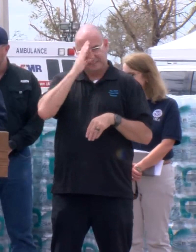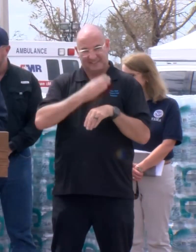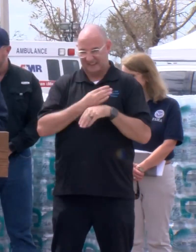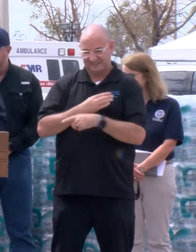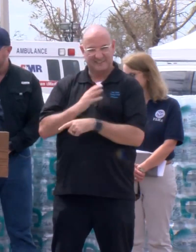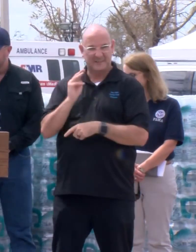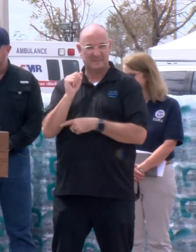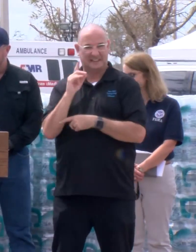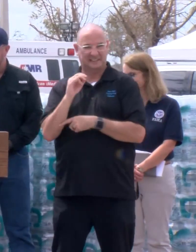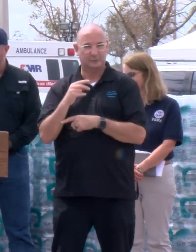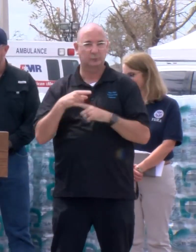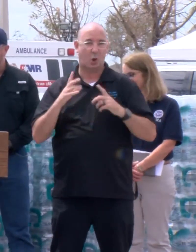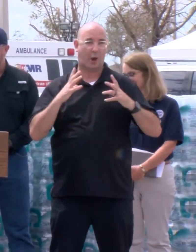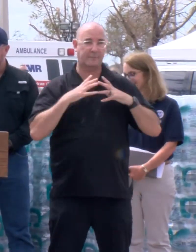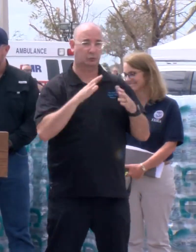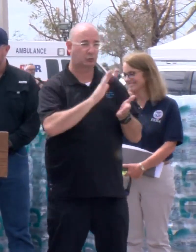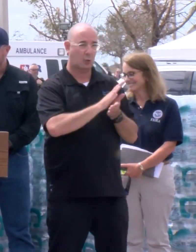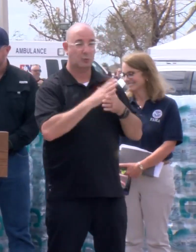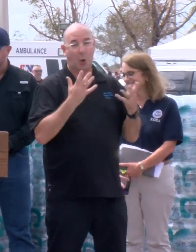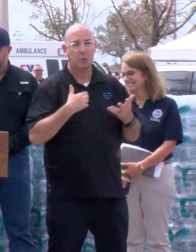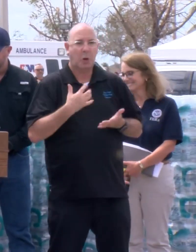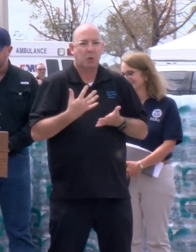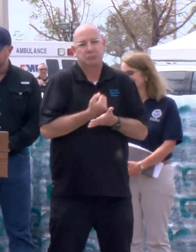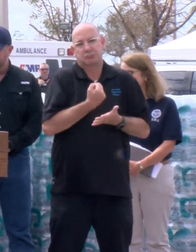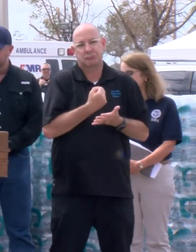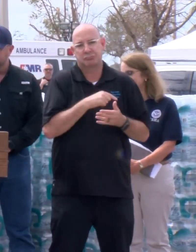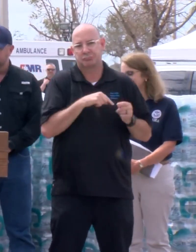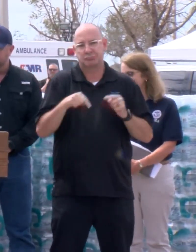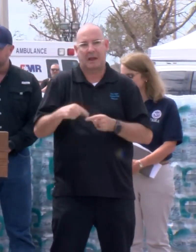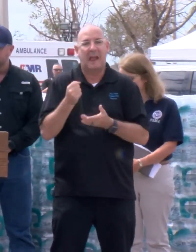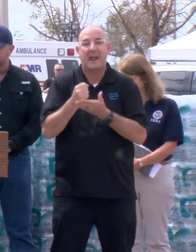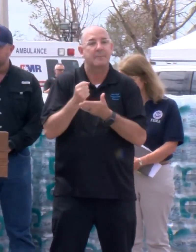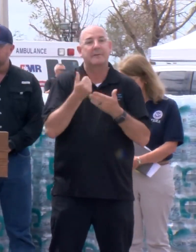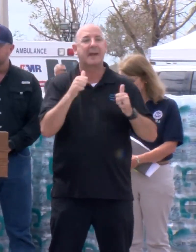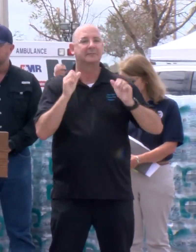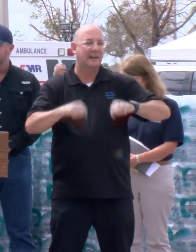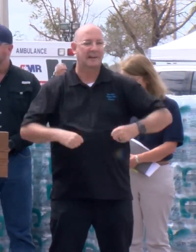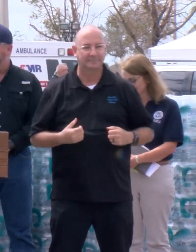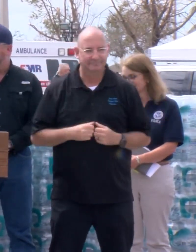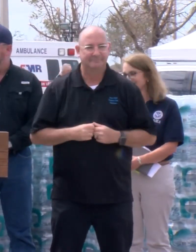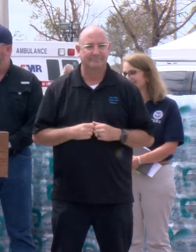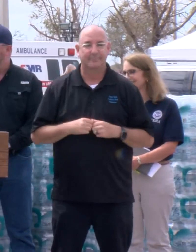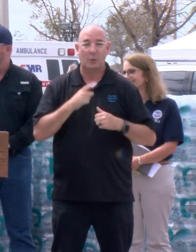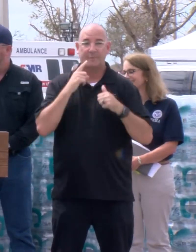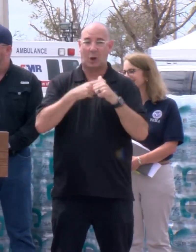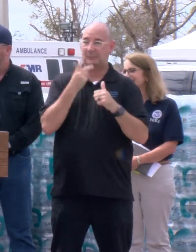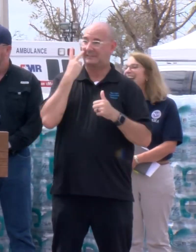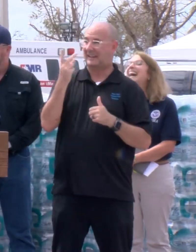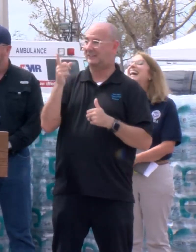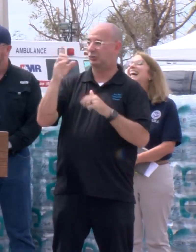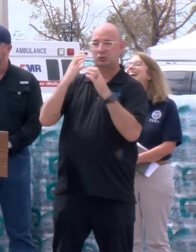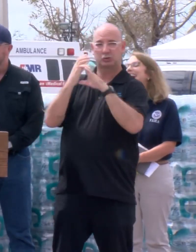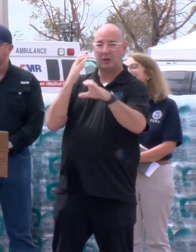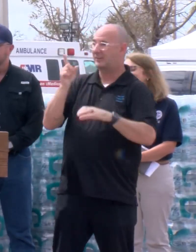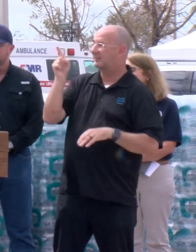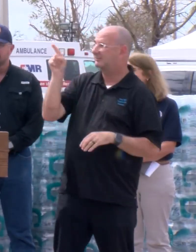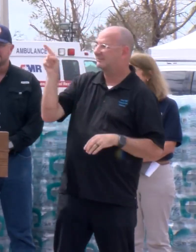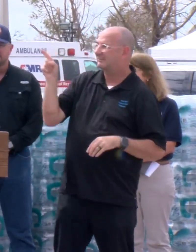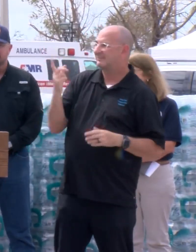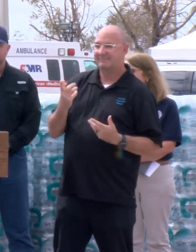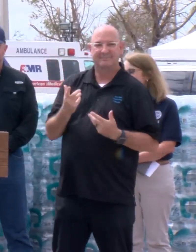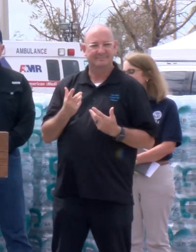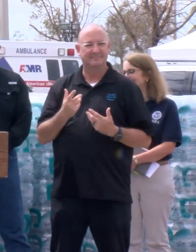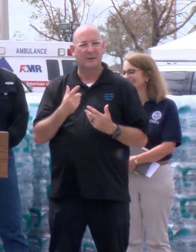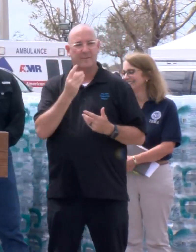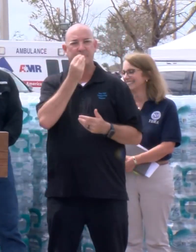and so he's here to pitch in any way that he can. He's his first time ever seeing food trucks. He's very interested in the food